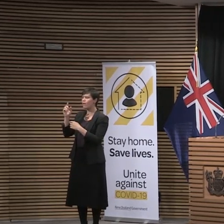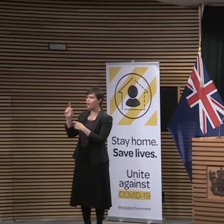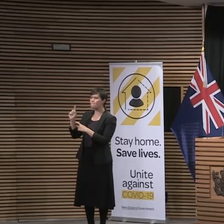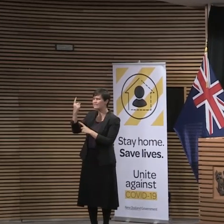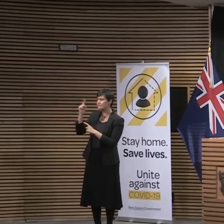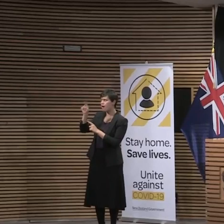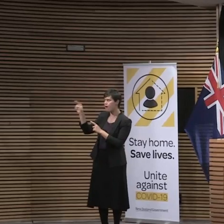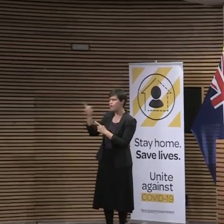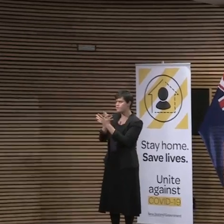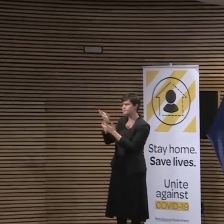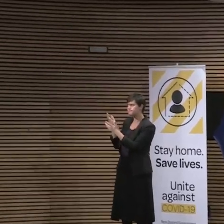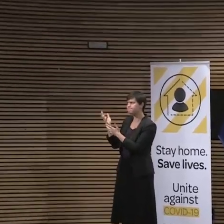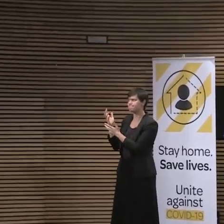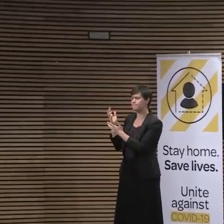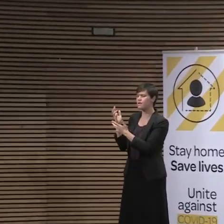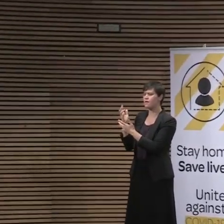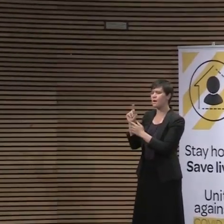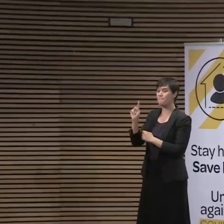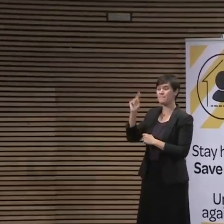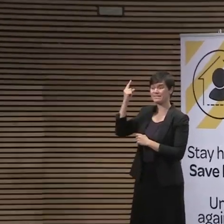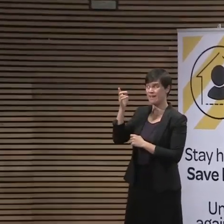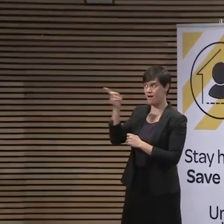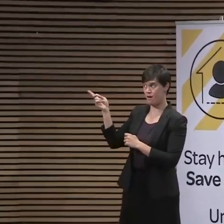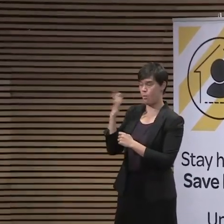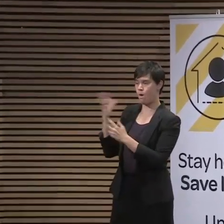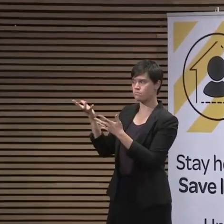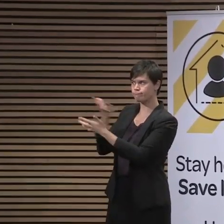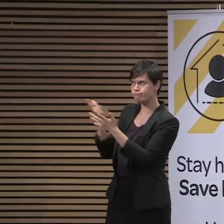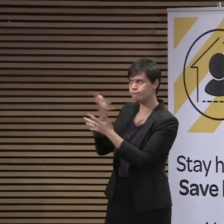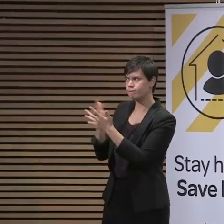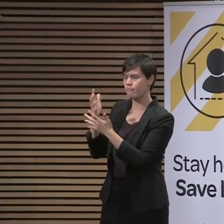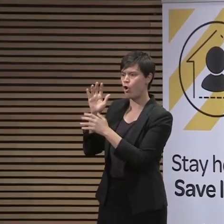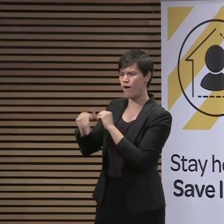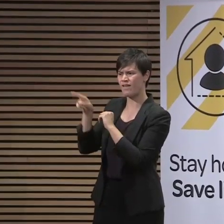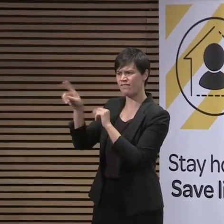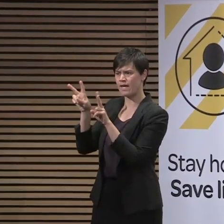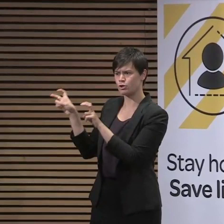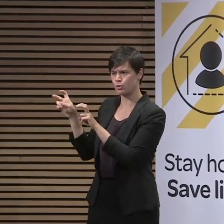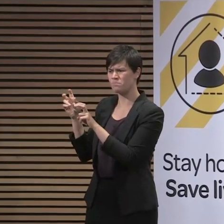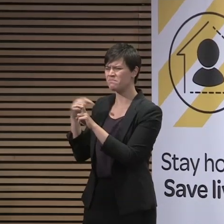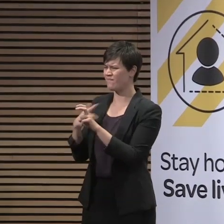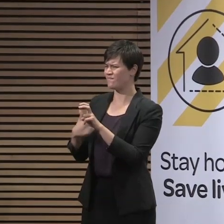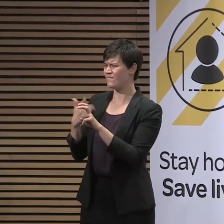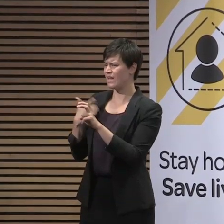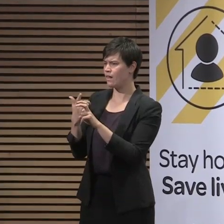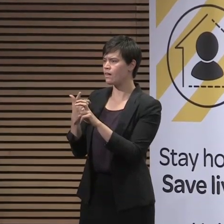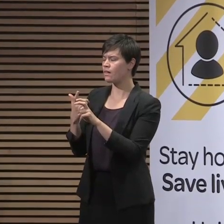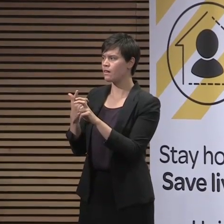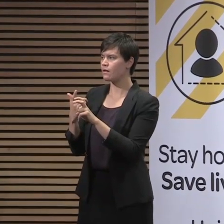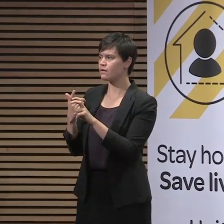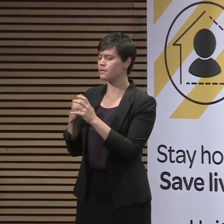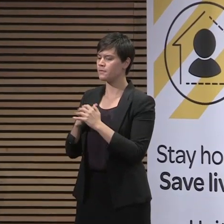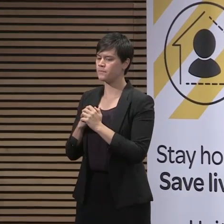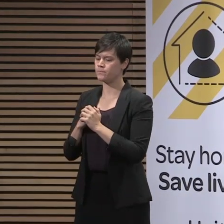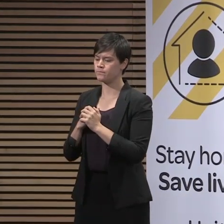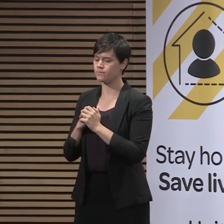are extraordinary times. So I'd like ministers to discuss that issue. It's fair to say that we are in frequent contact